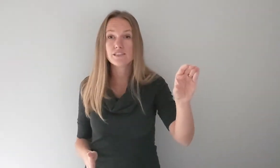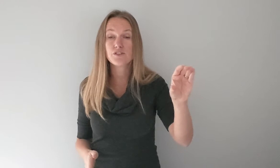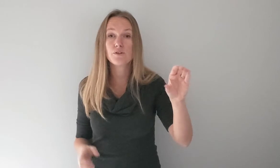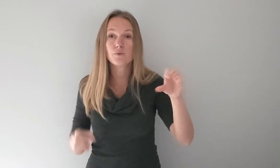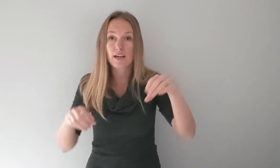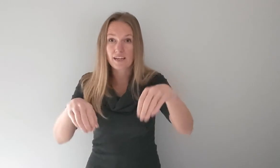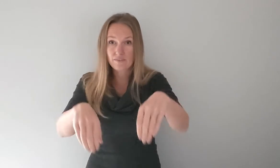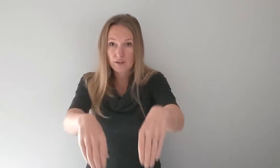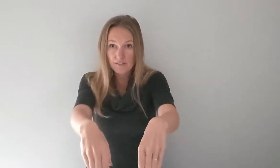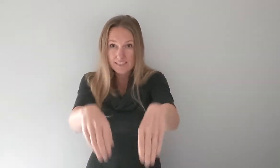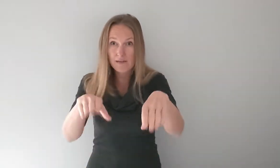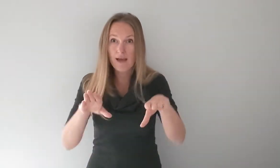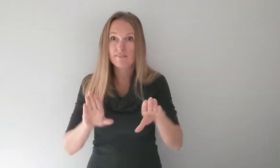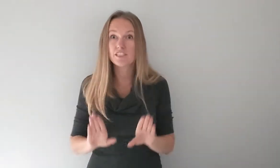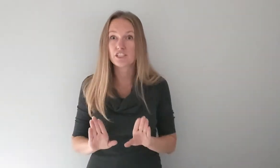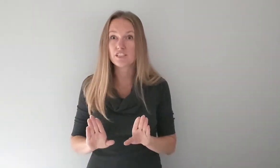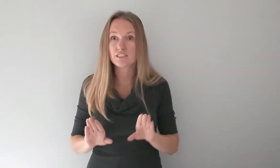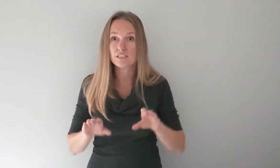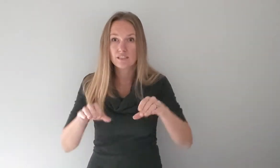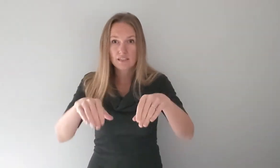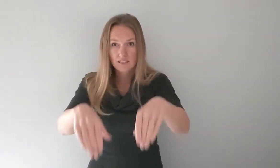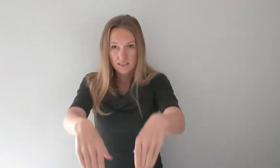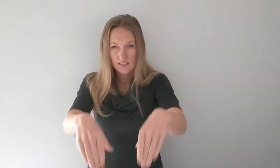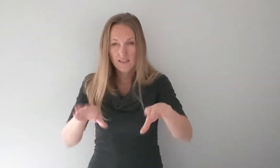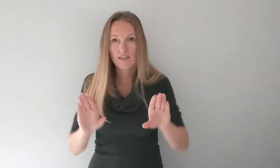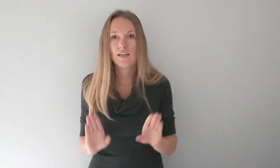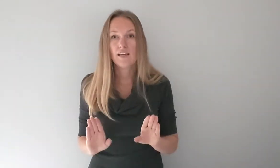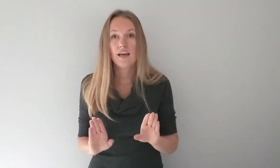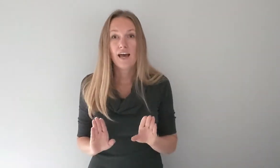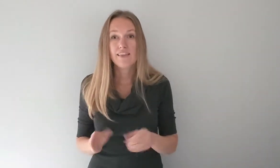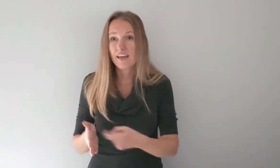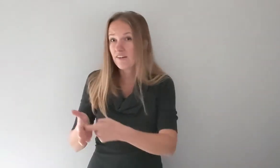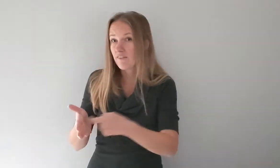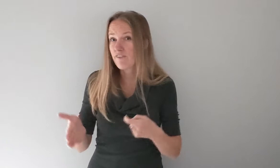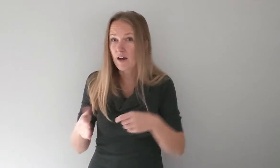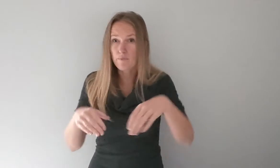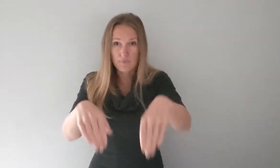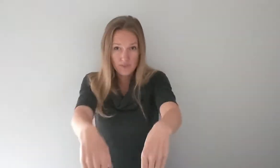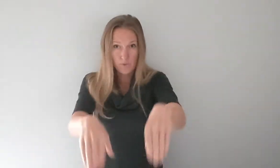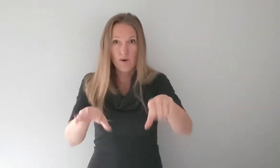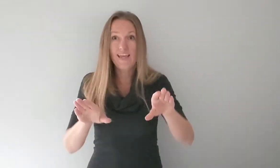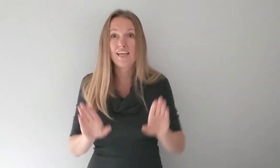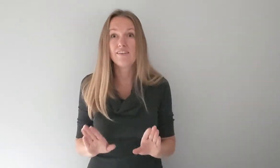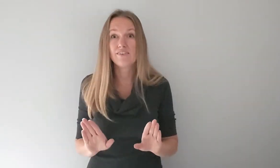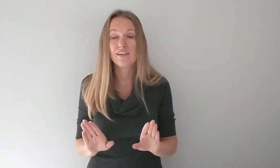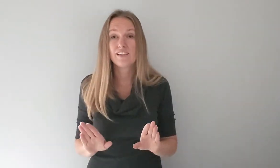the grave. Grave is like a mound of dirt, okay? And then from the grave